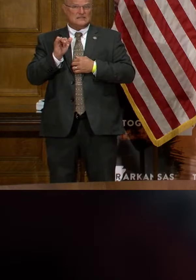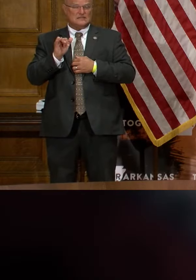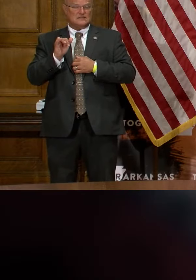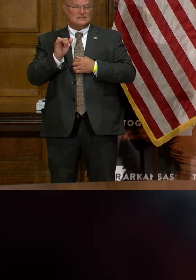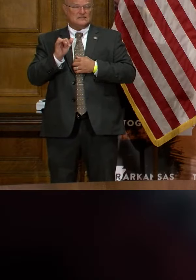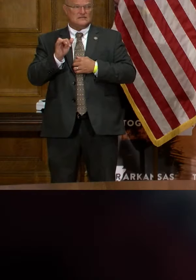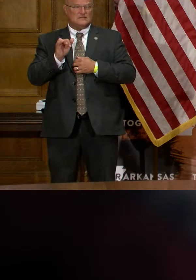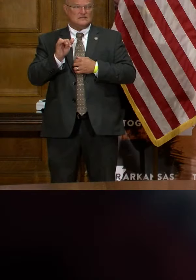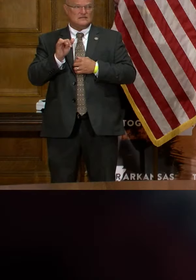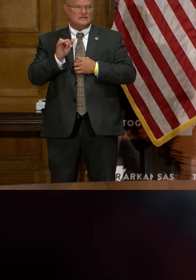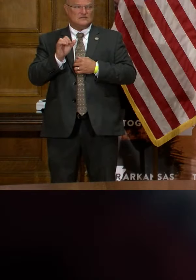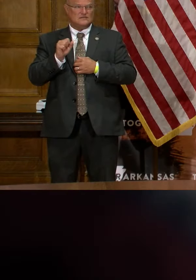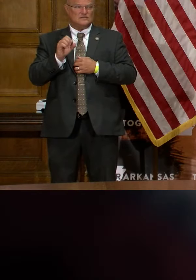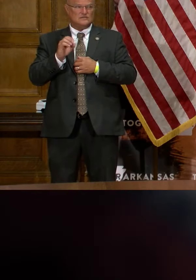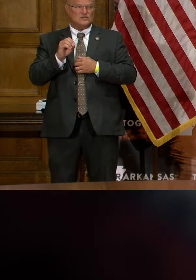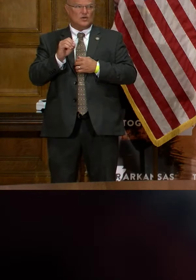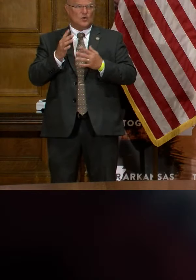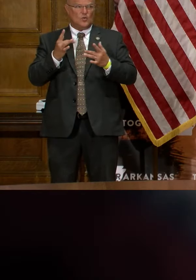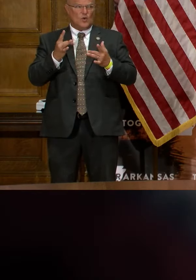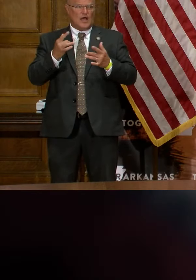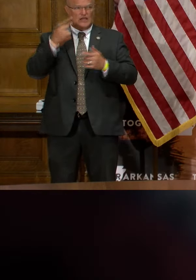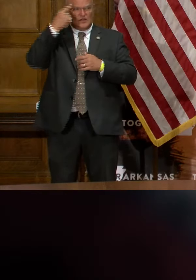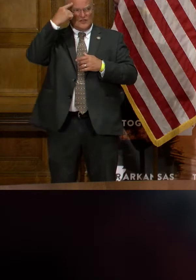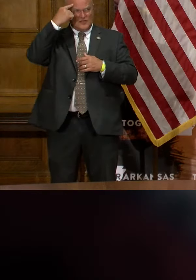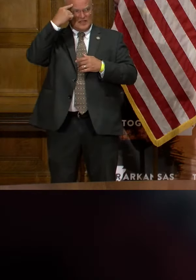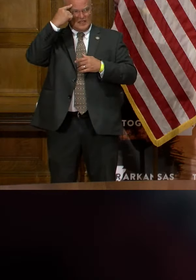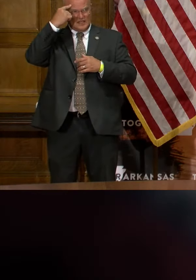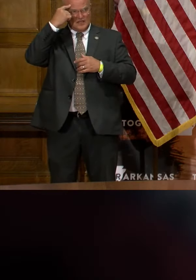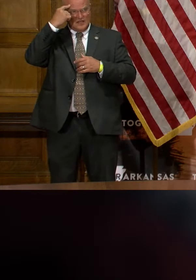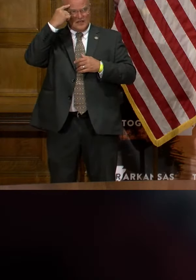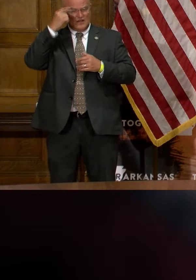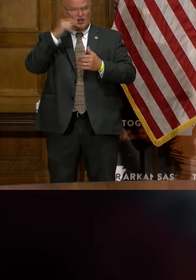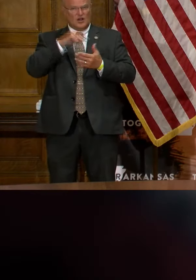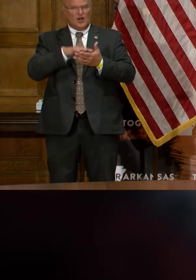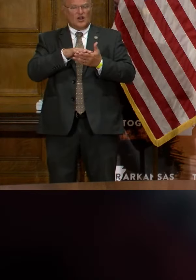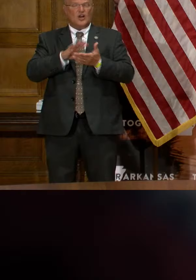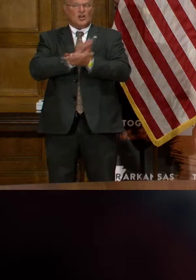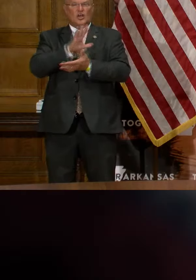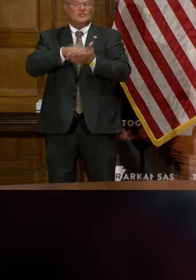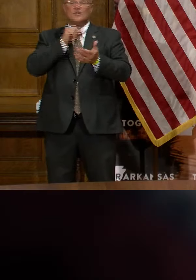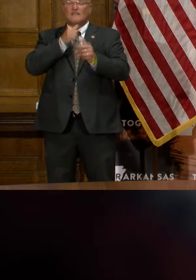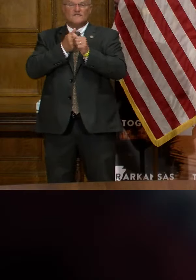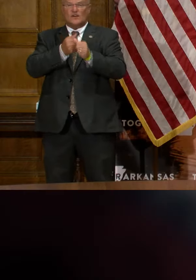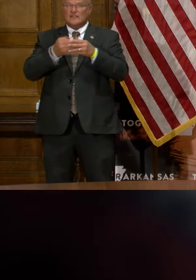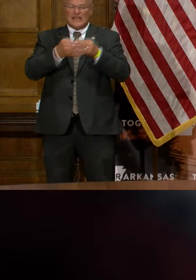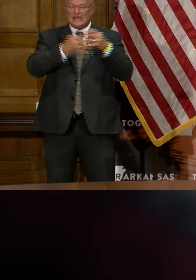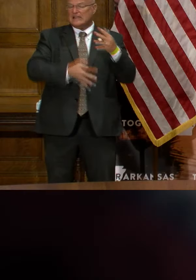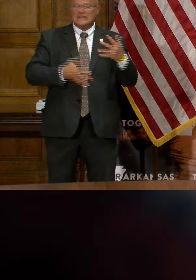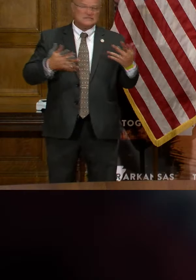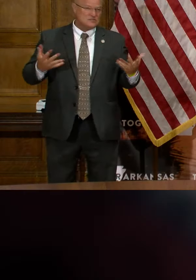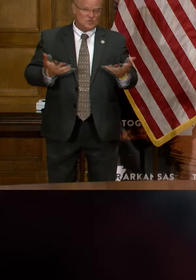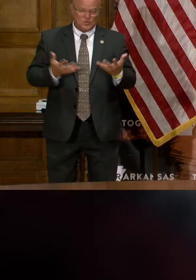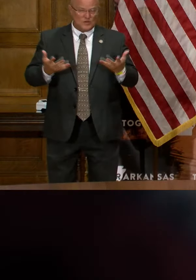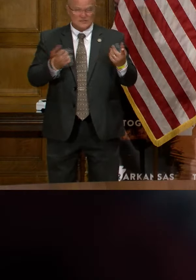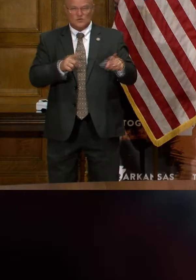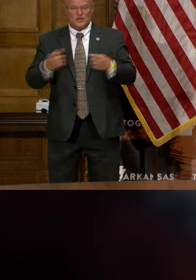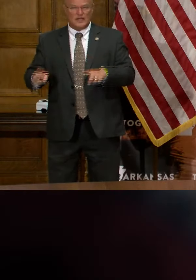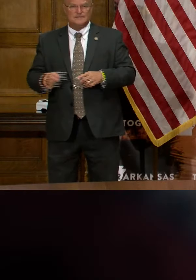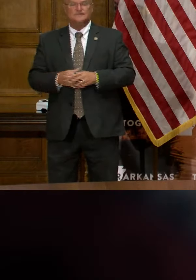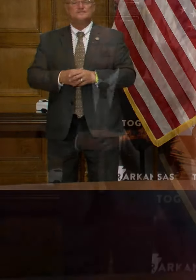colleges. So why is that? Are college students not following the guidelines, or what's going